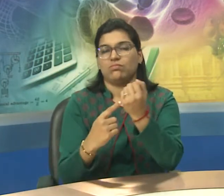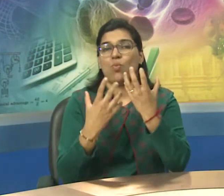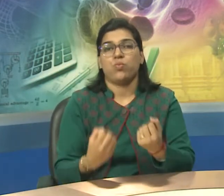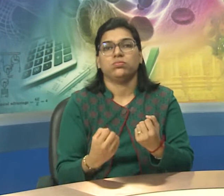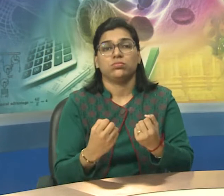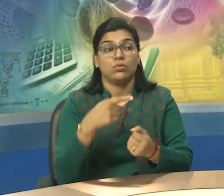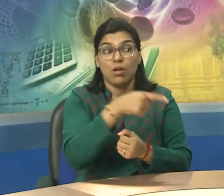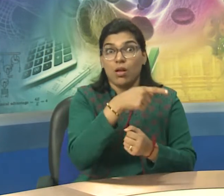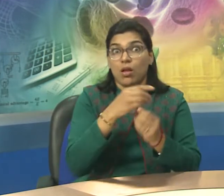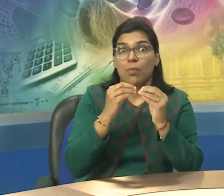joint ventures.